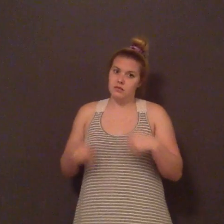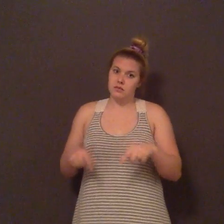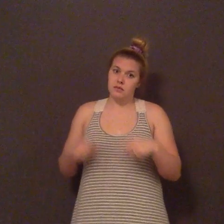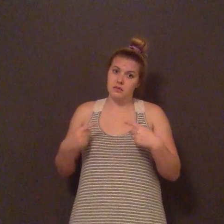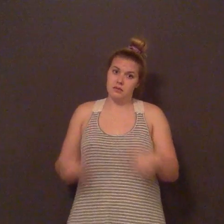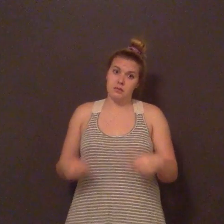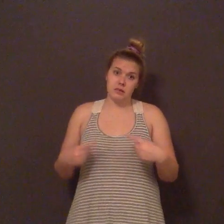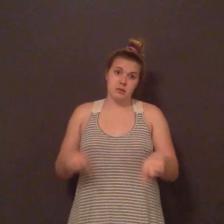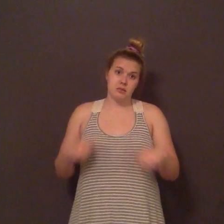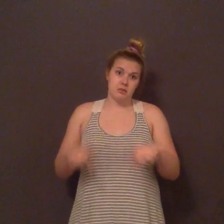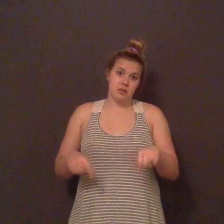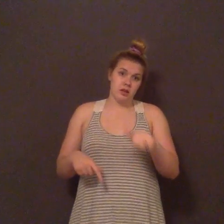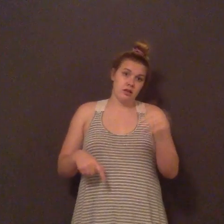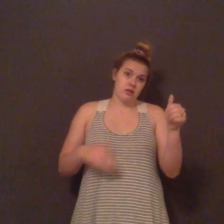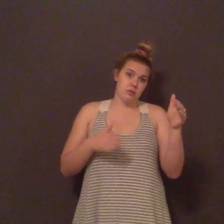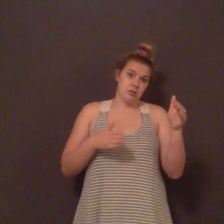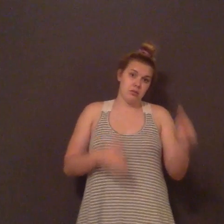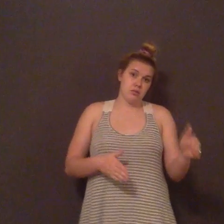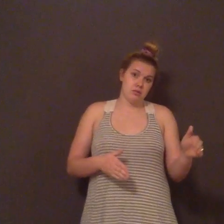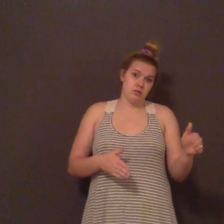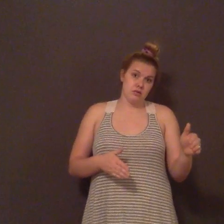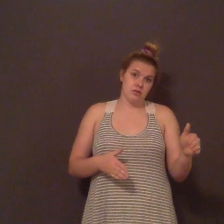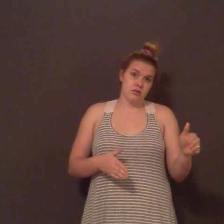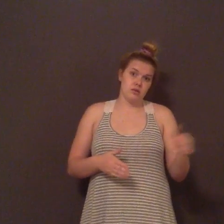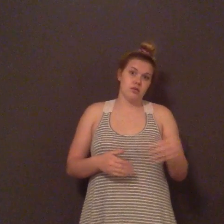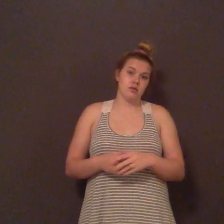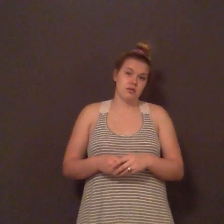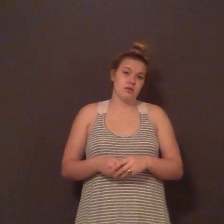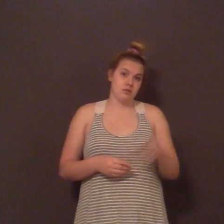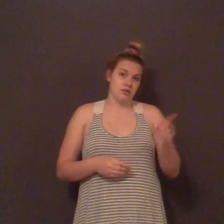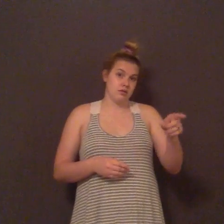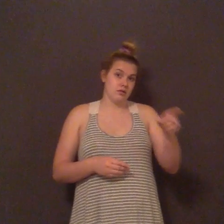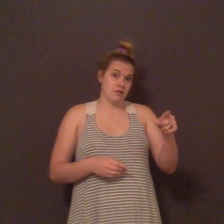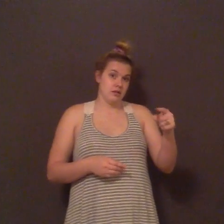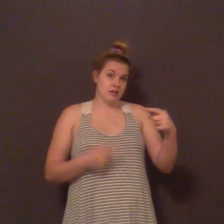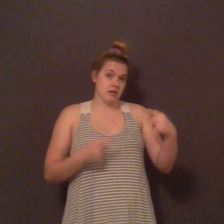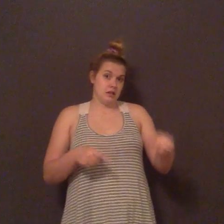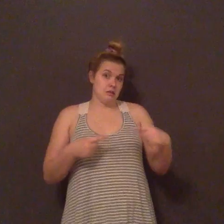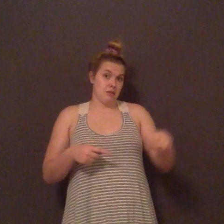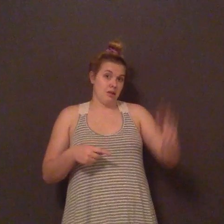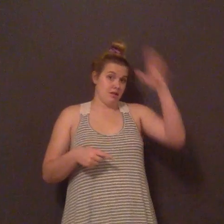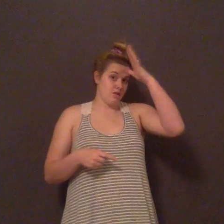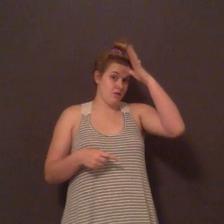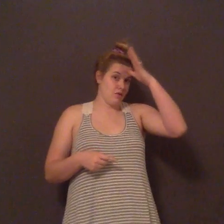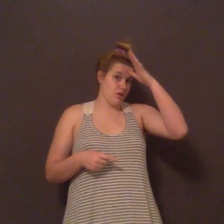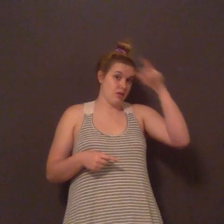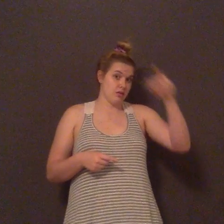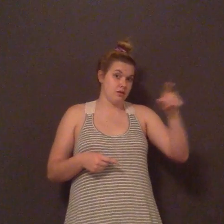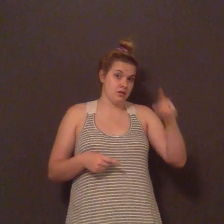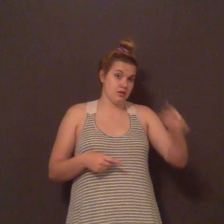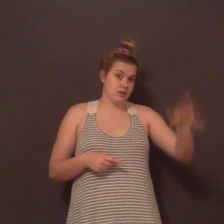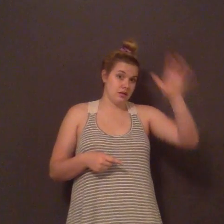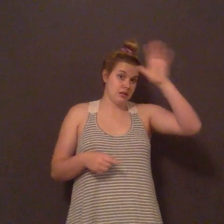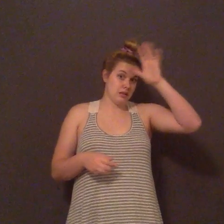of the students in this class, Miss Rachel Whitaker. I don't doubt that Miss Whitaker finds the situation a little